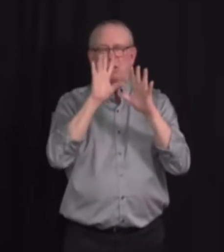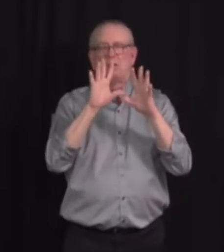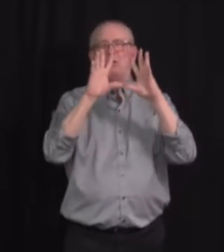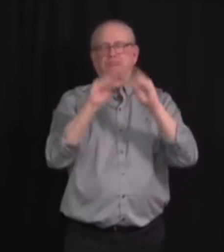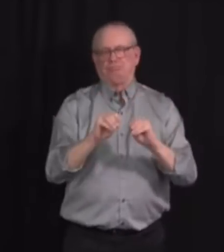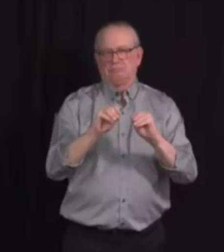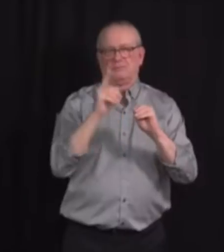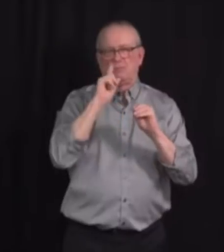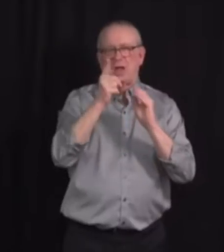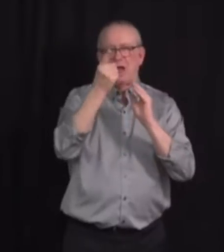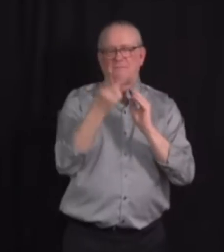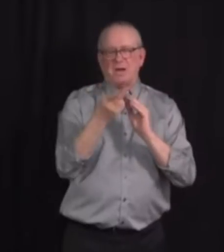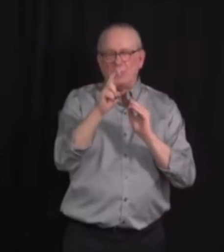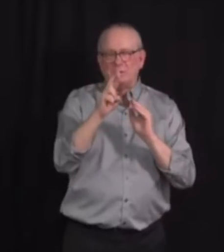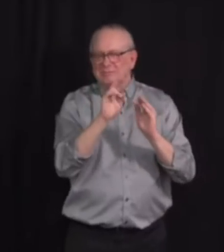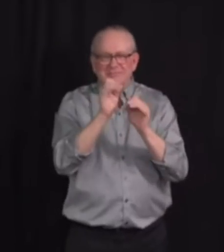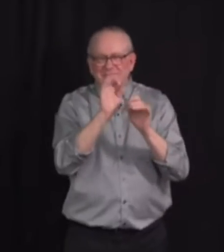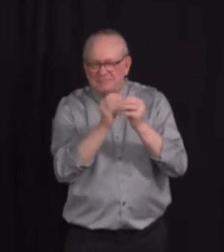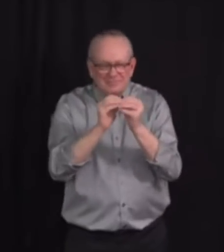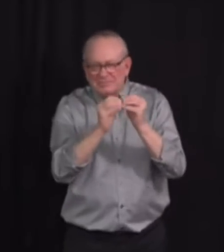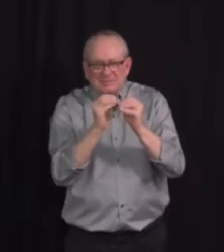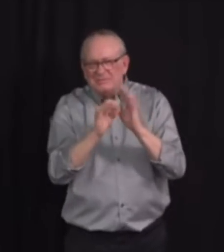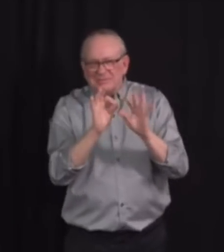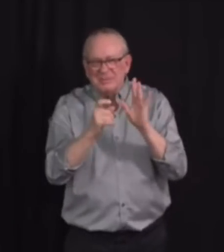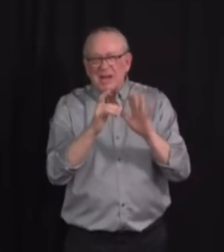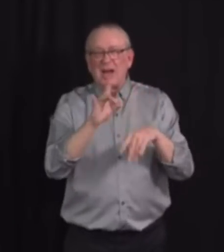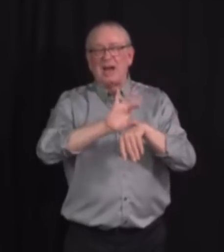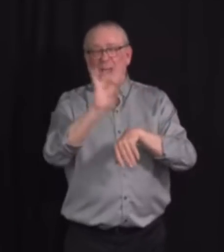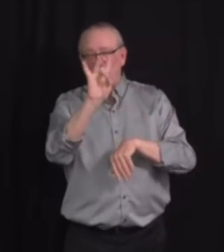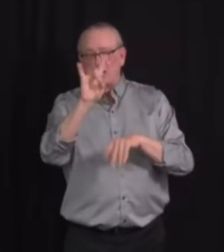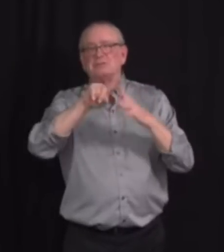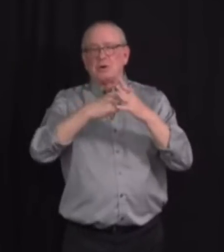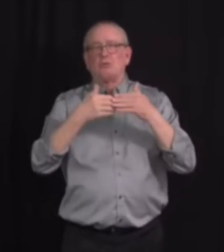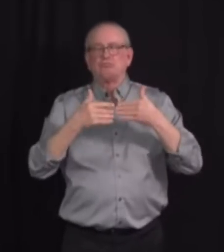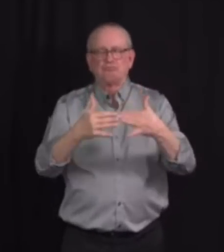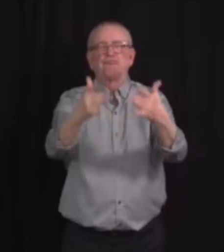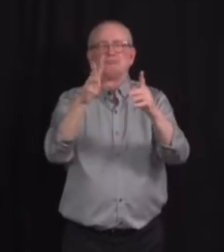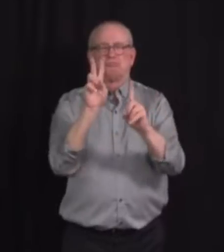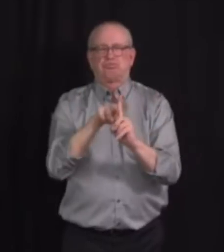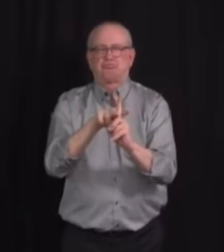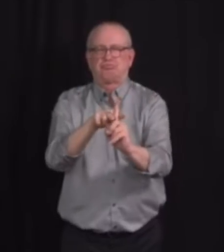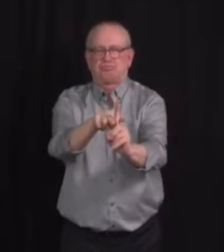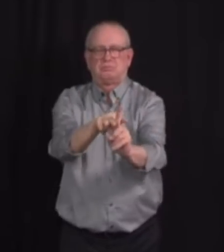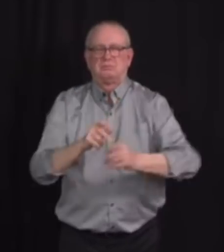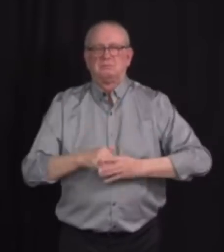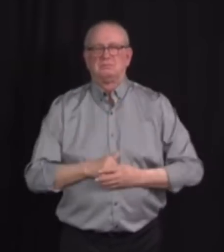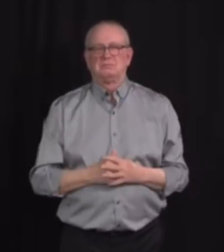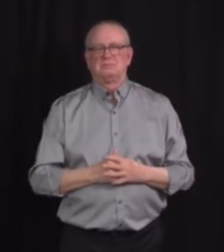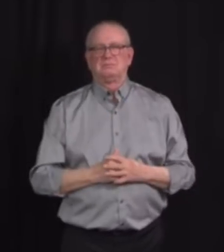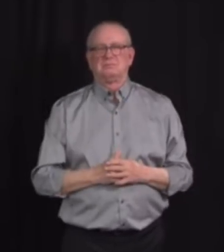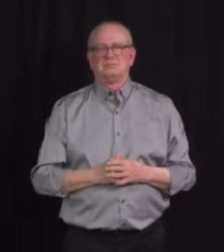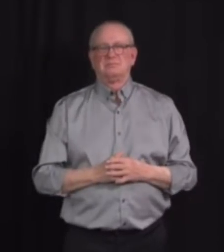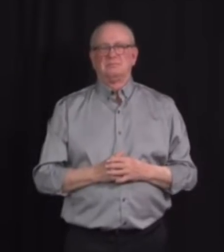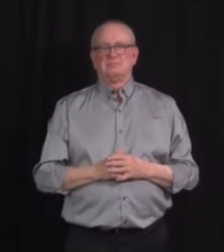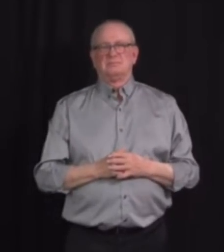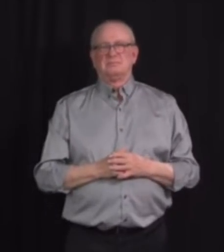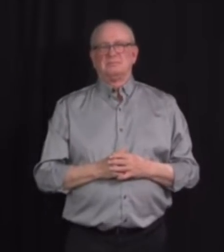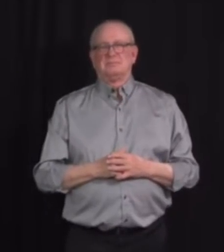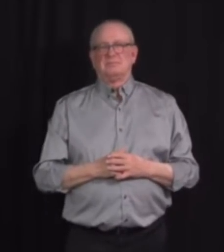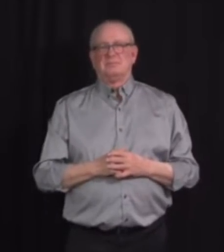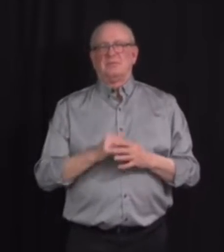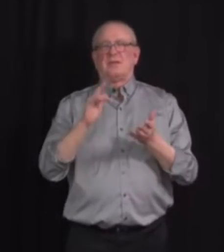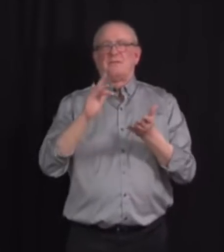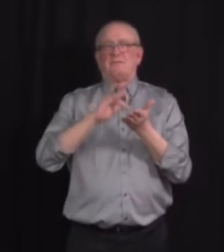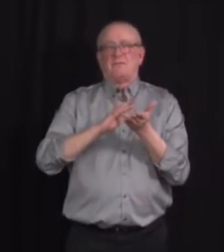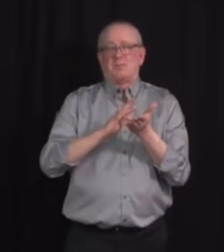again, all eligible Albertans in Phase 2A can make appointments. As well, participating pharmacies continue to book appointments